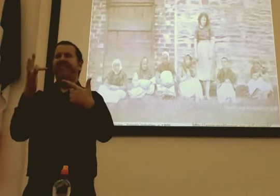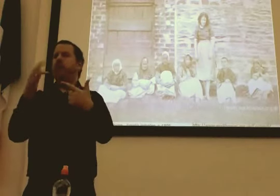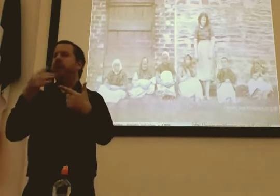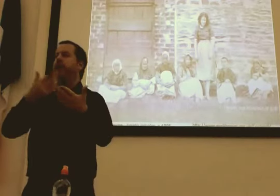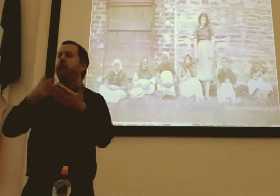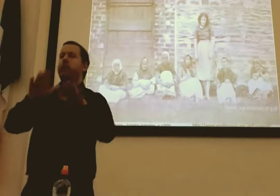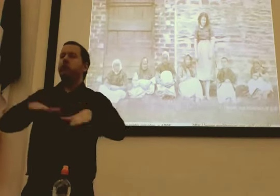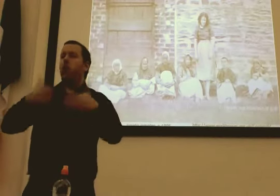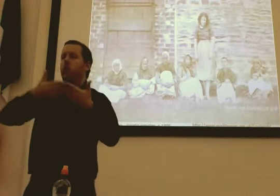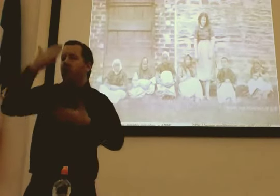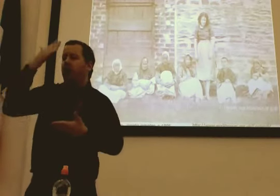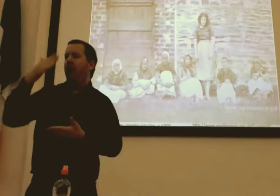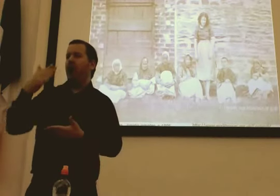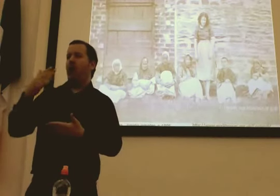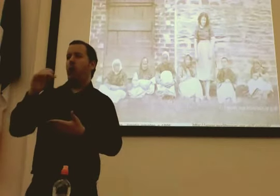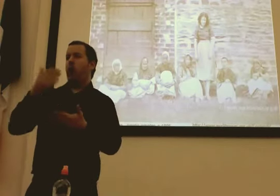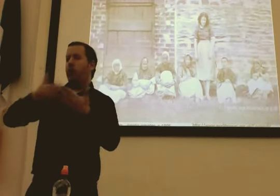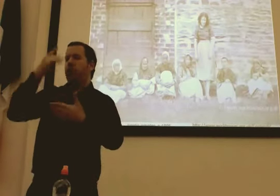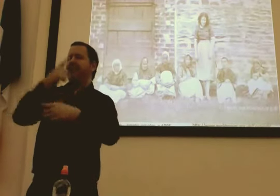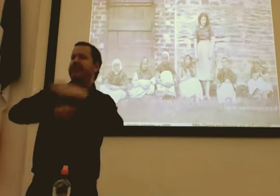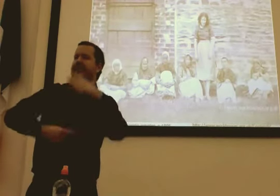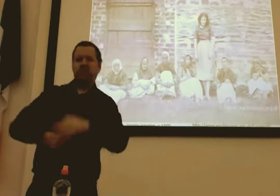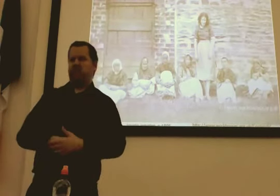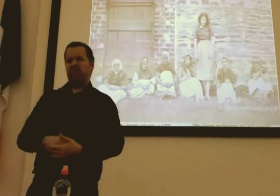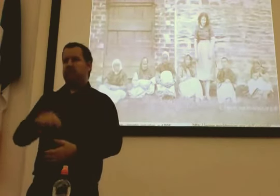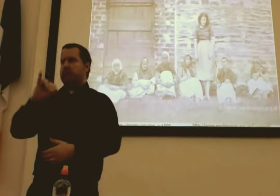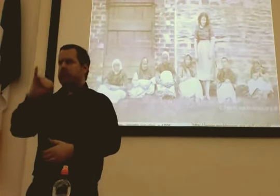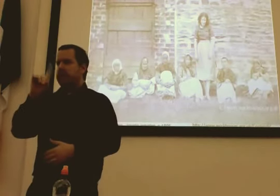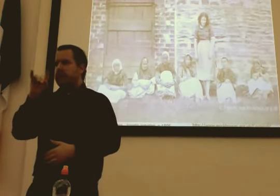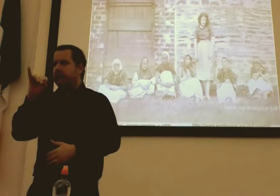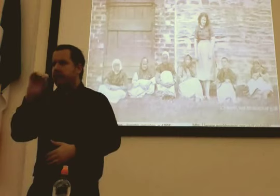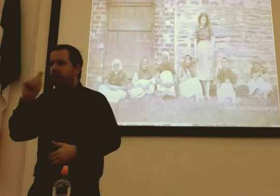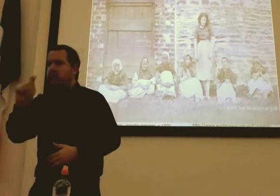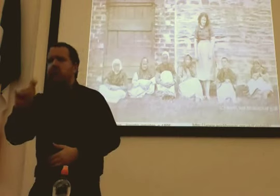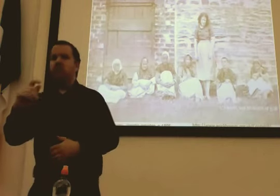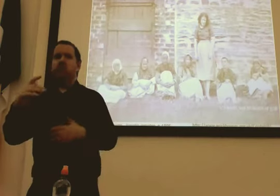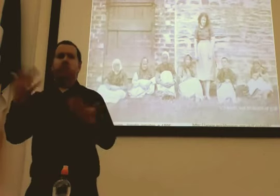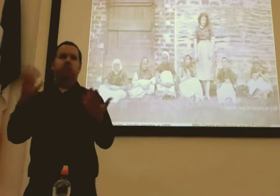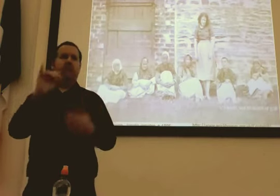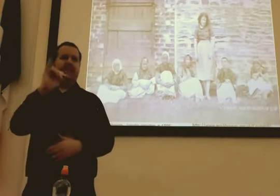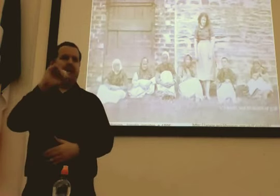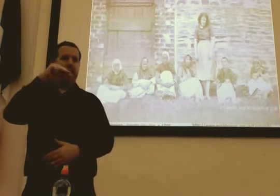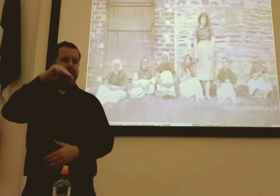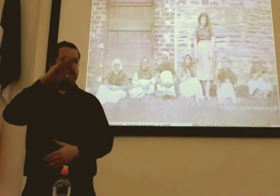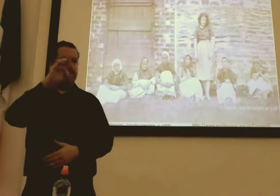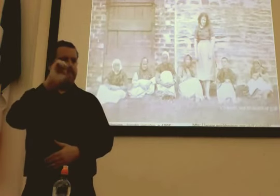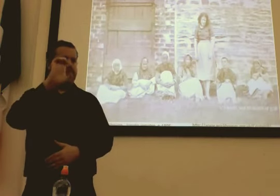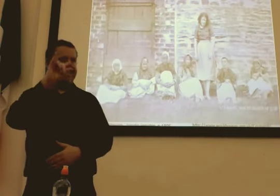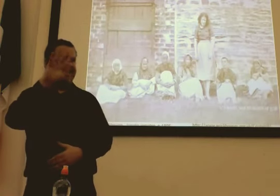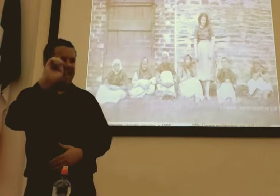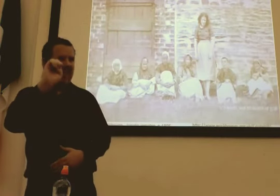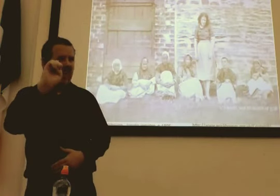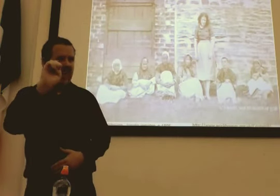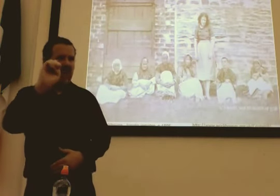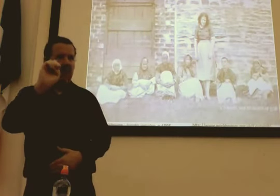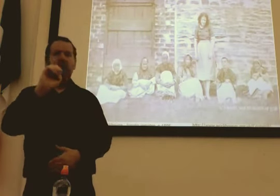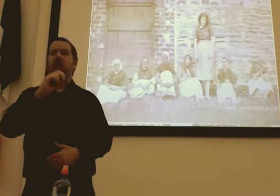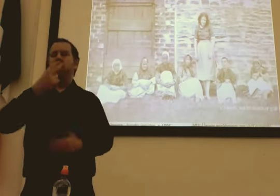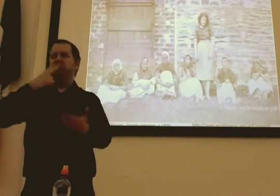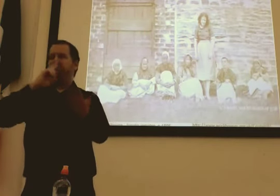the time, was a lunatic asylum. So, and if anyone had any kind of impairment or